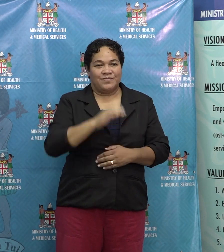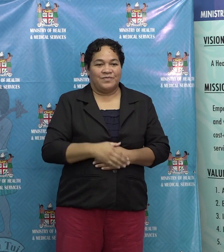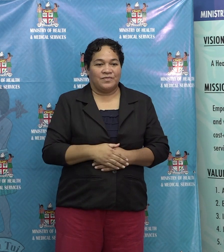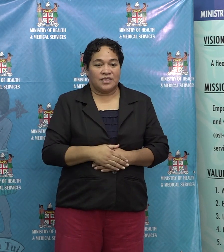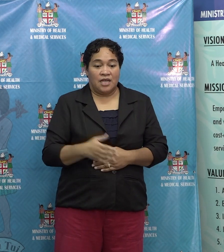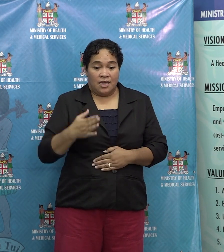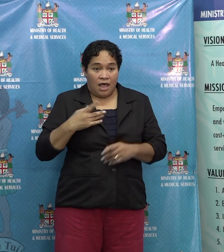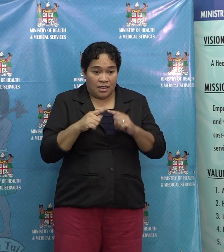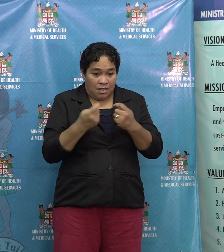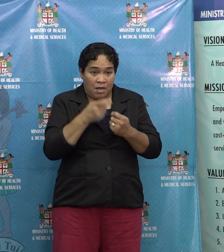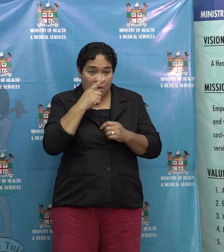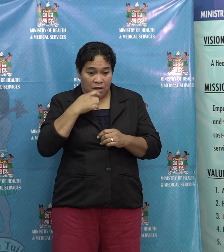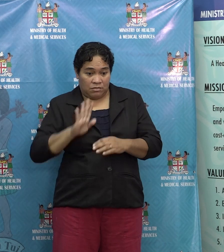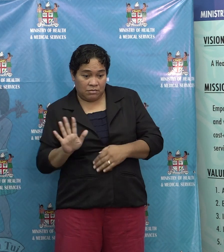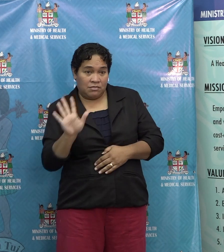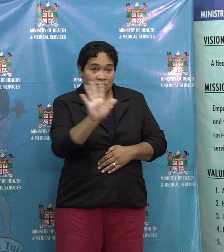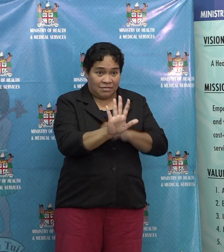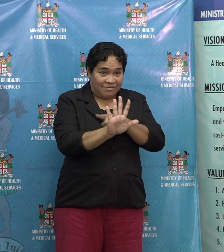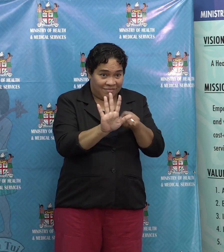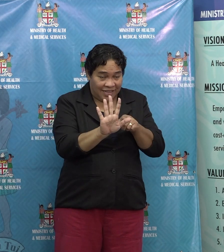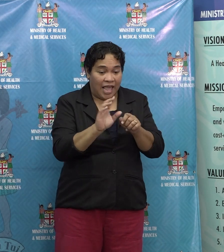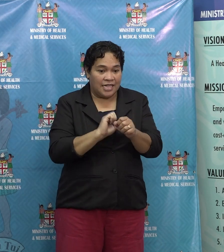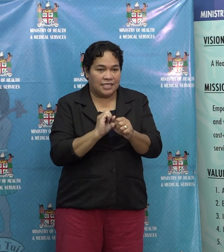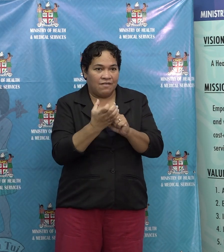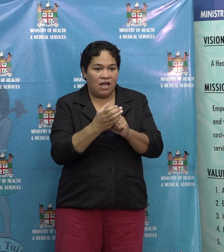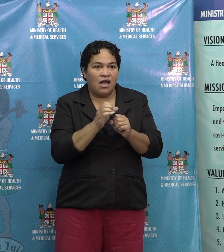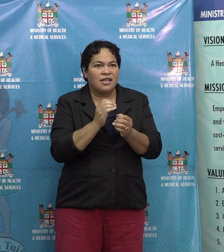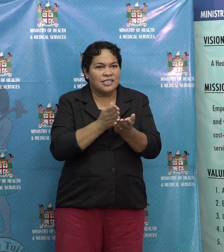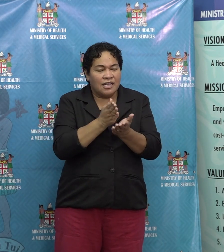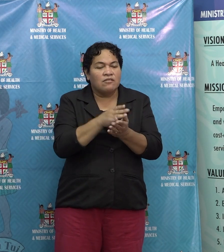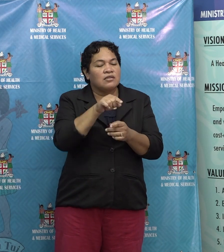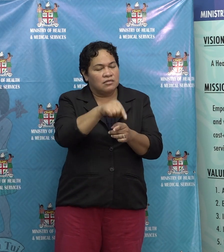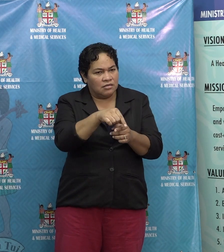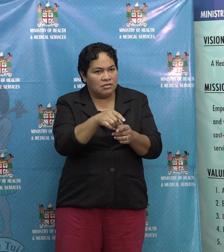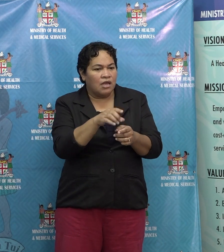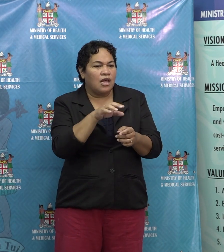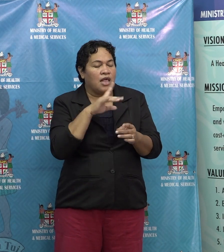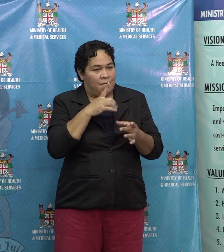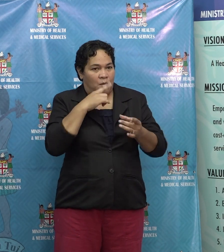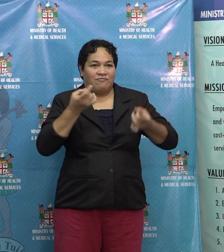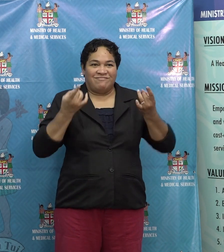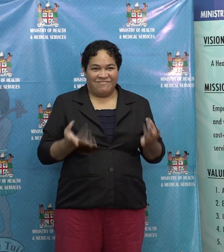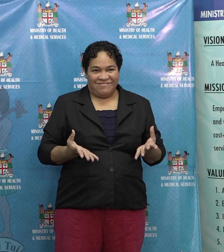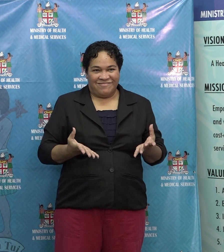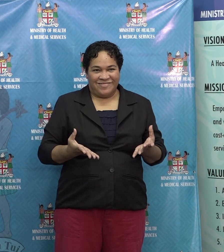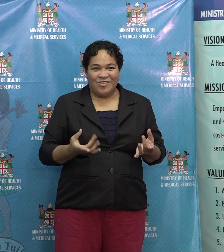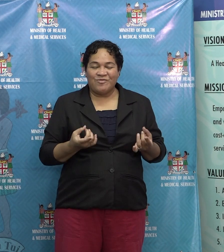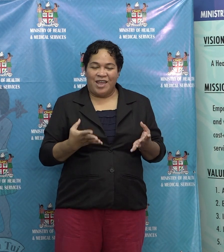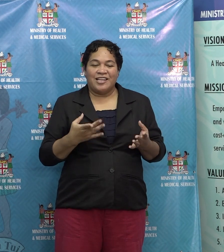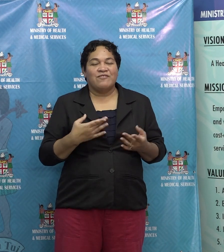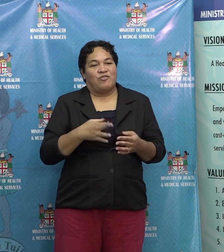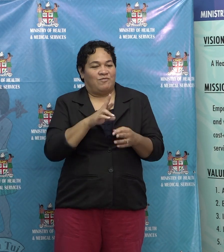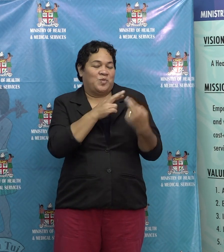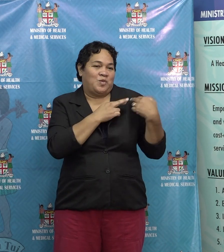health team, the frontline team and civil servants who are part of the responses are willing and ready to play their part in